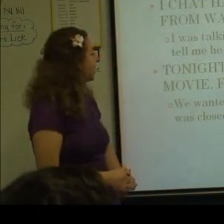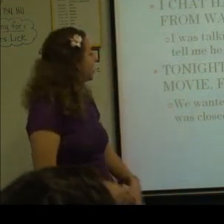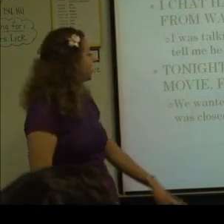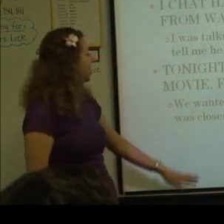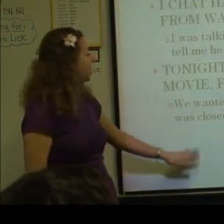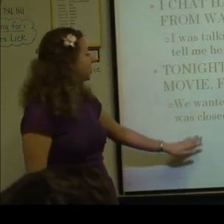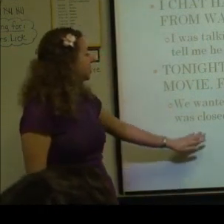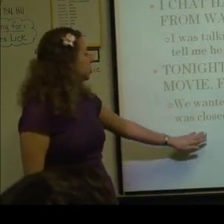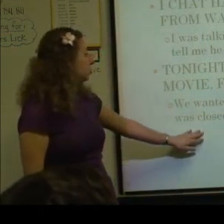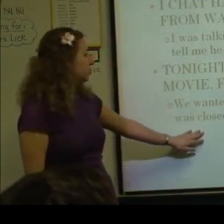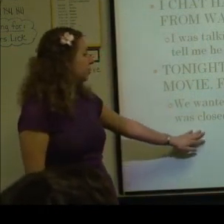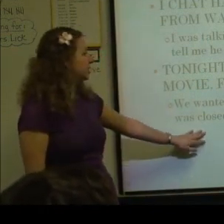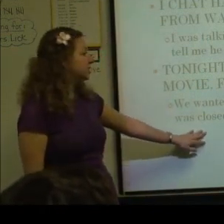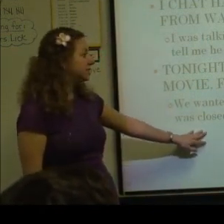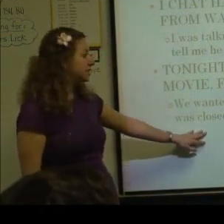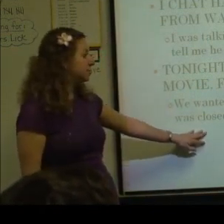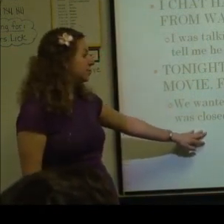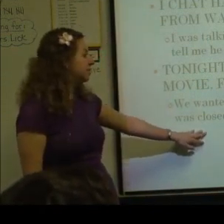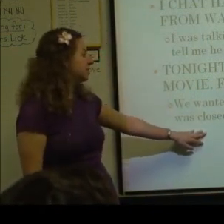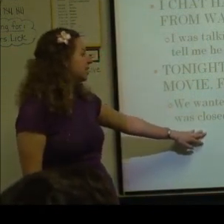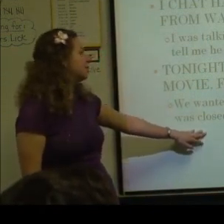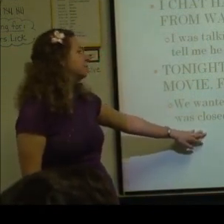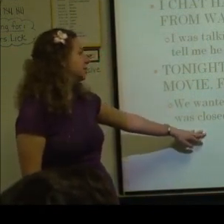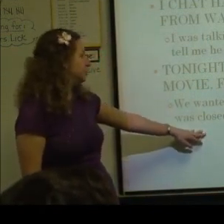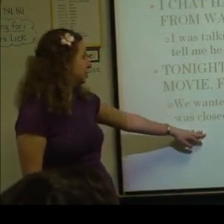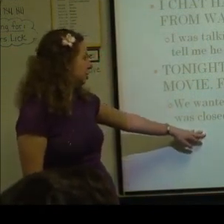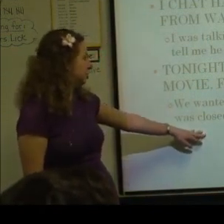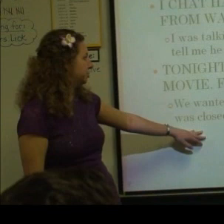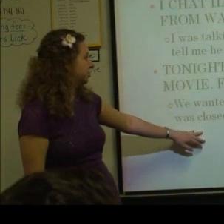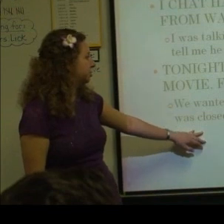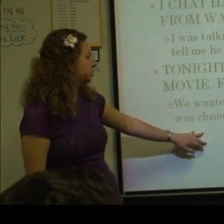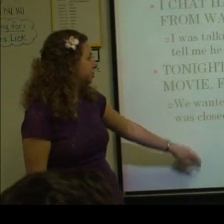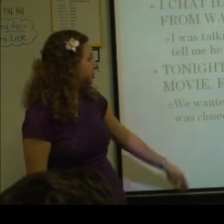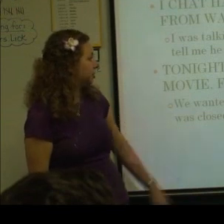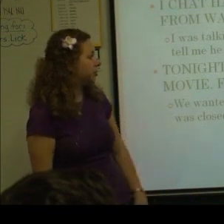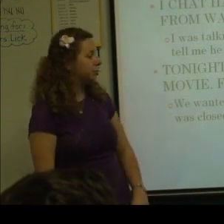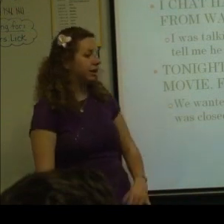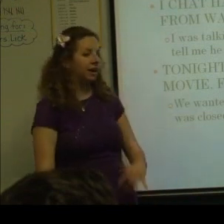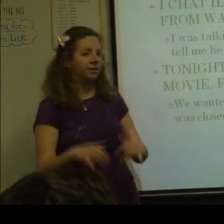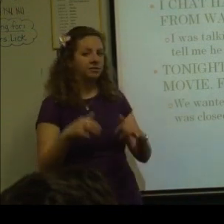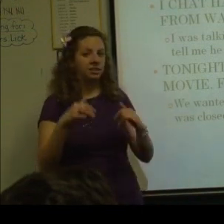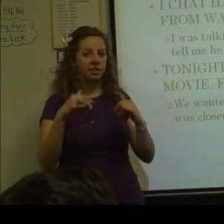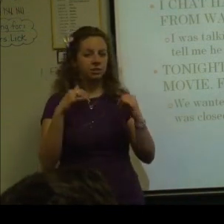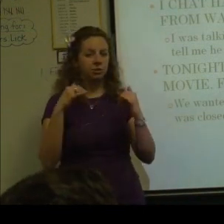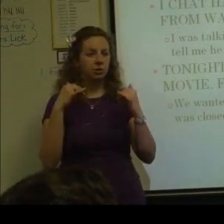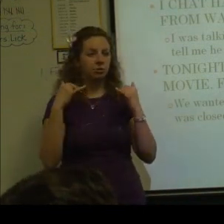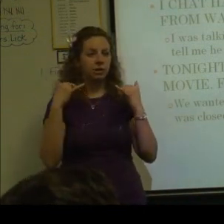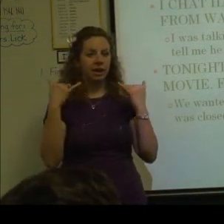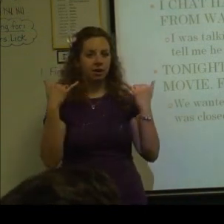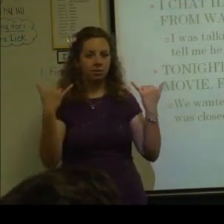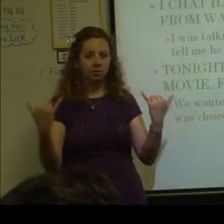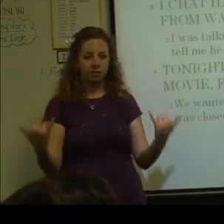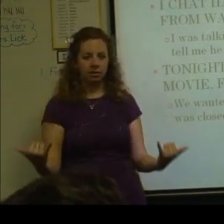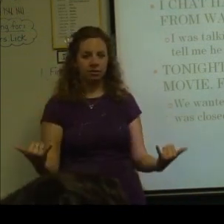okay, and then we wanted to see the movie tonight, but it was closed. So we have tonight, so you go now,